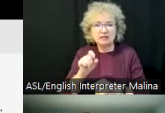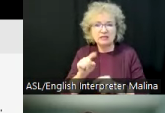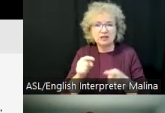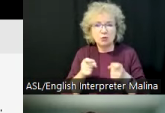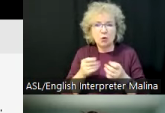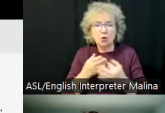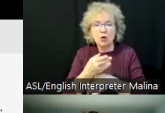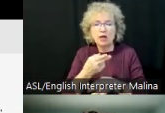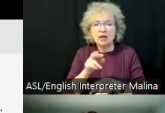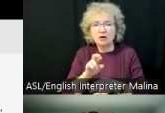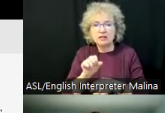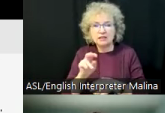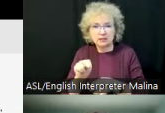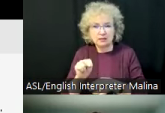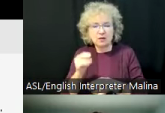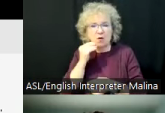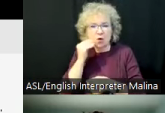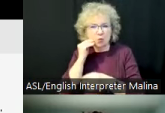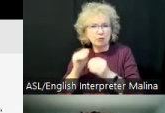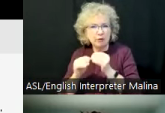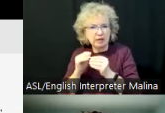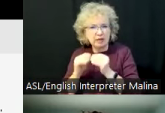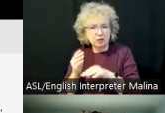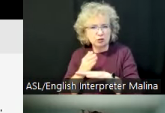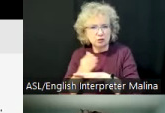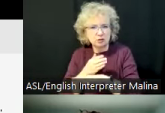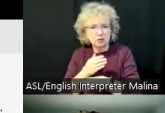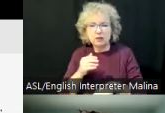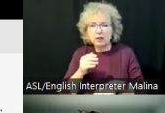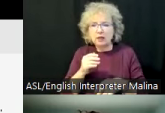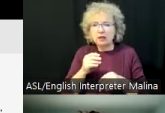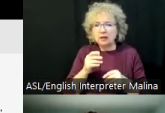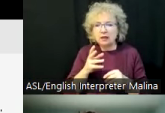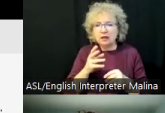HRSN home remediations and what you would need to do.